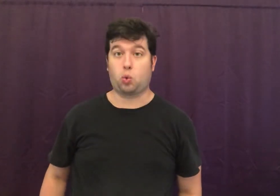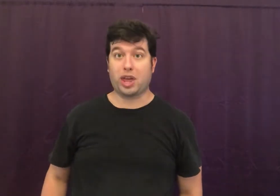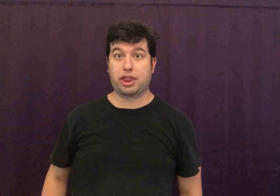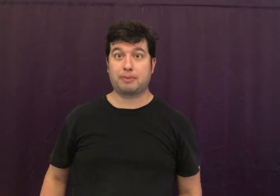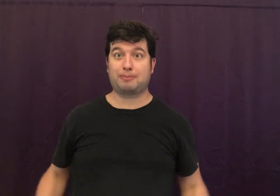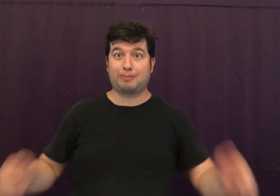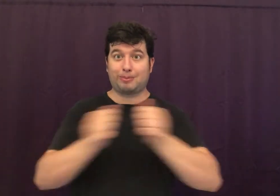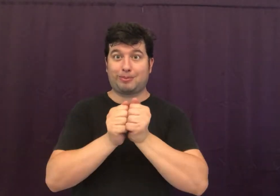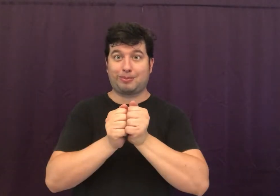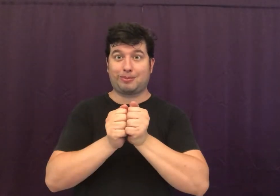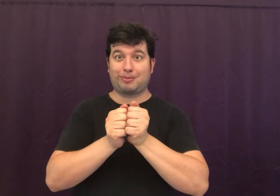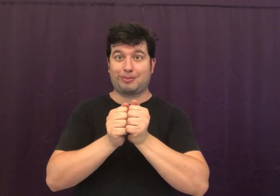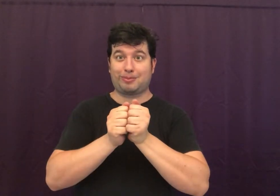With